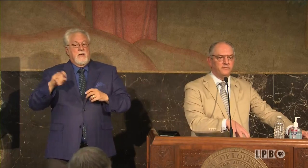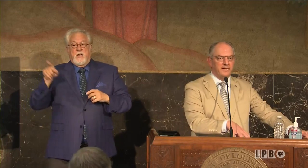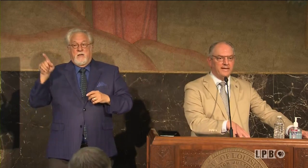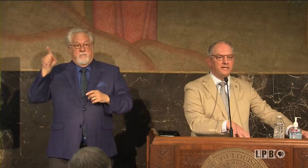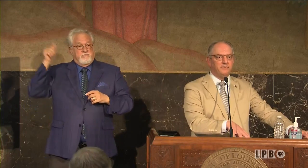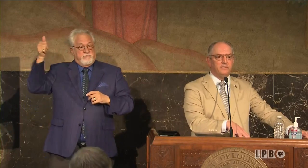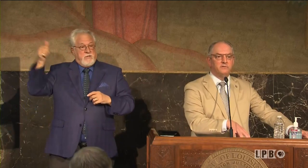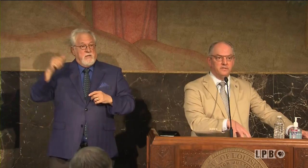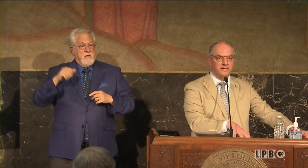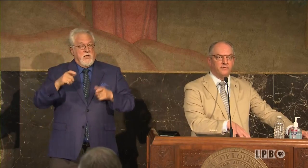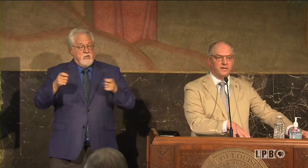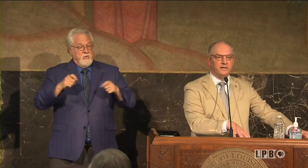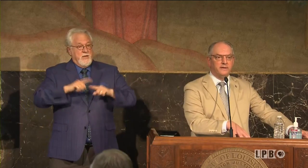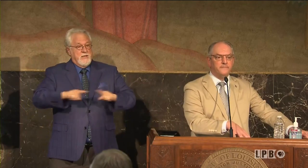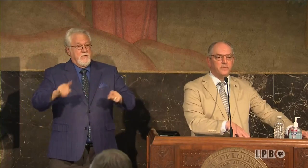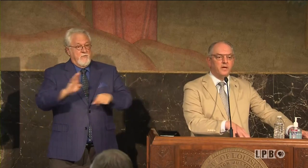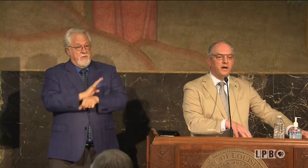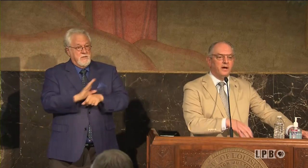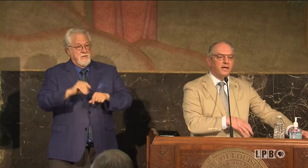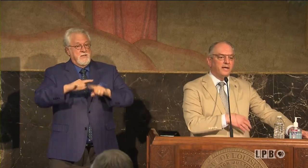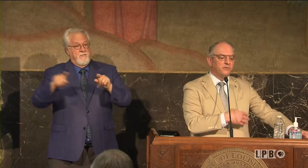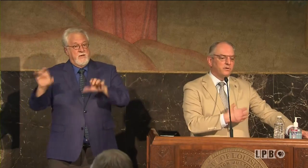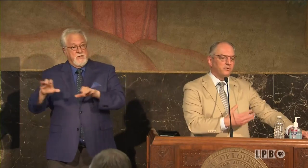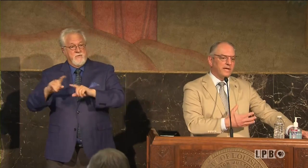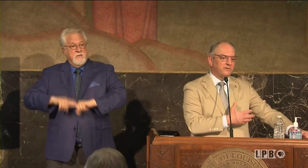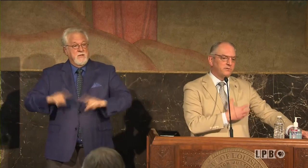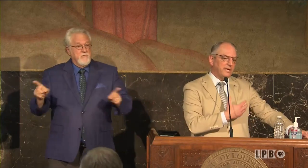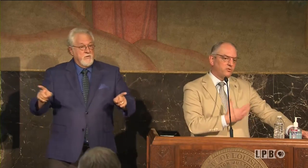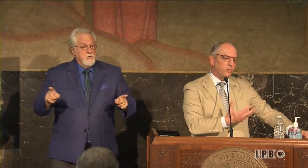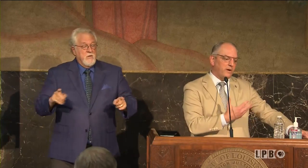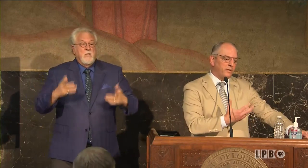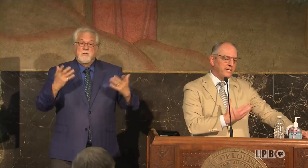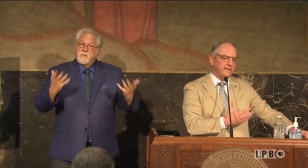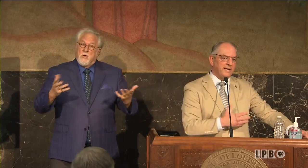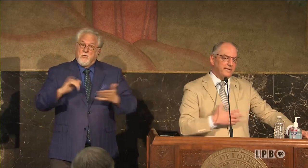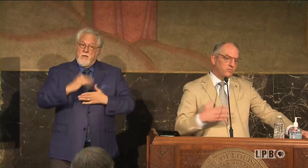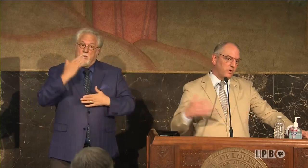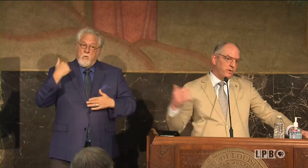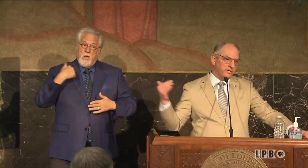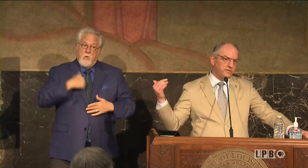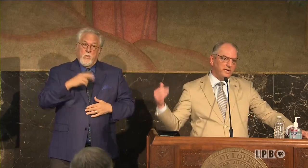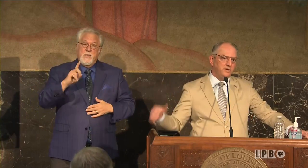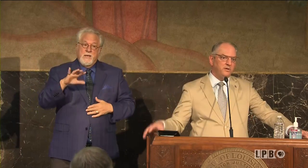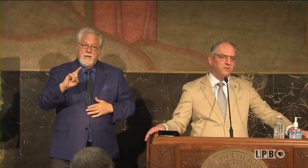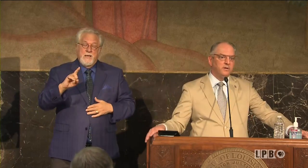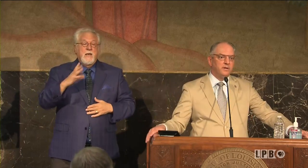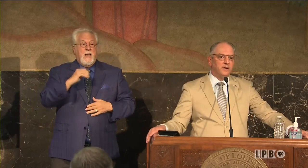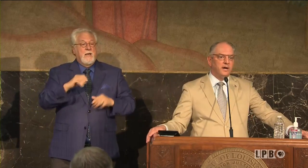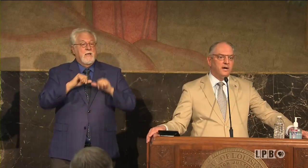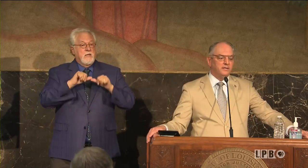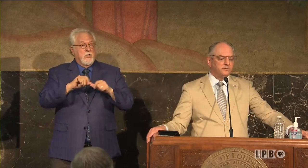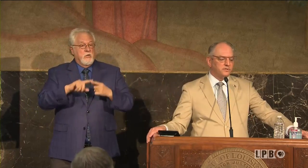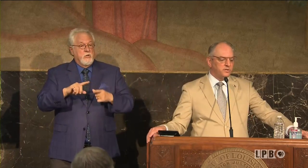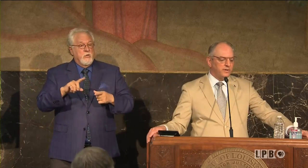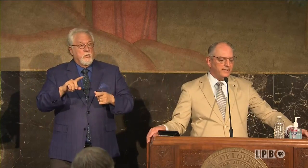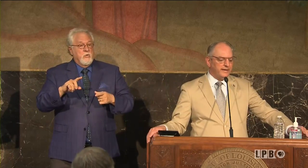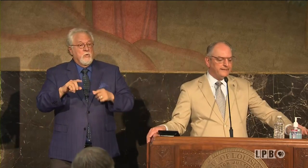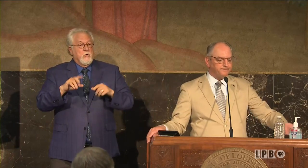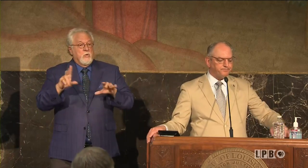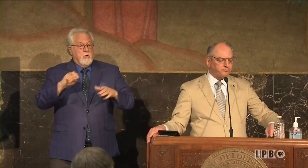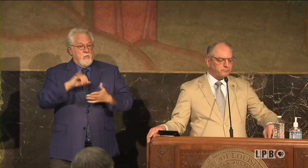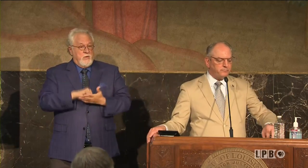and different activities differently. And so that's why we did that. That's why we continue to do